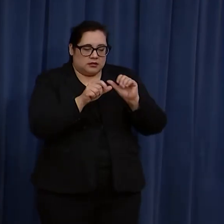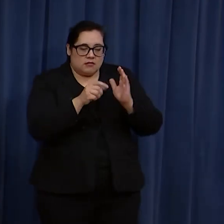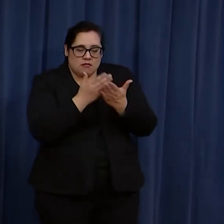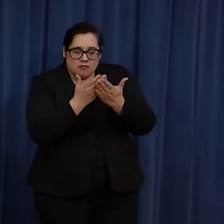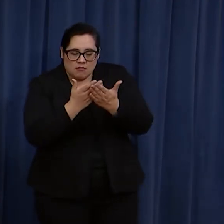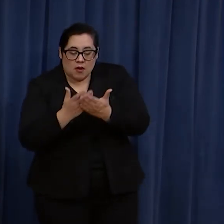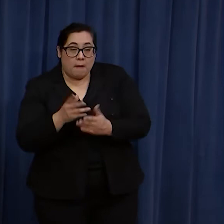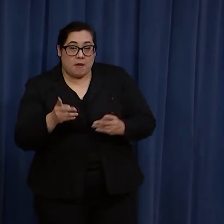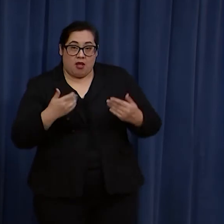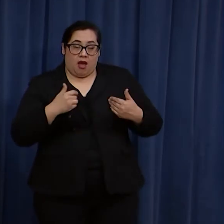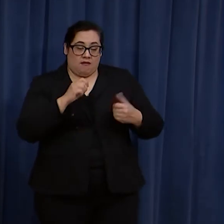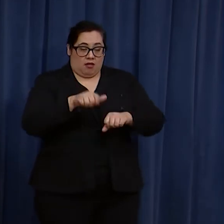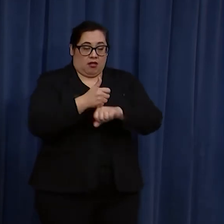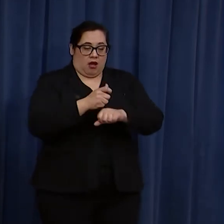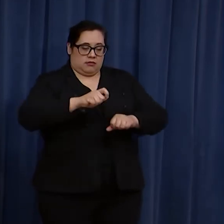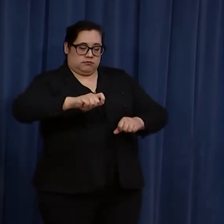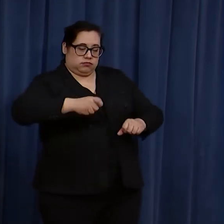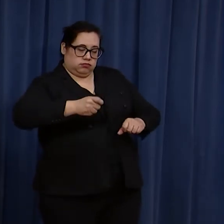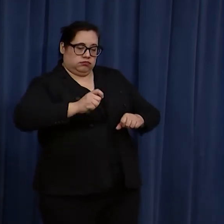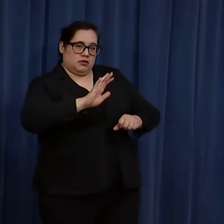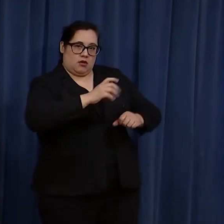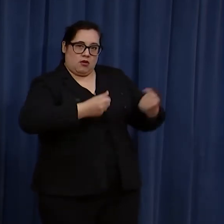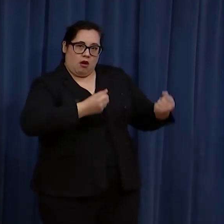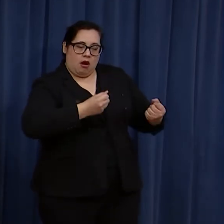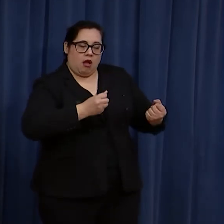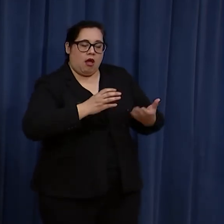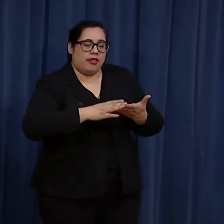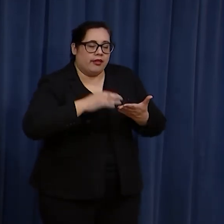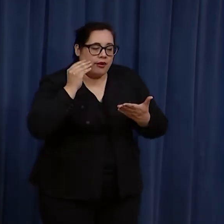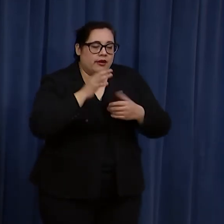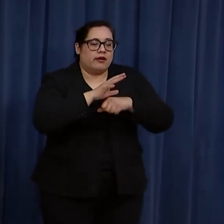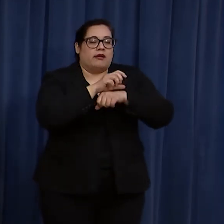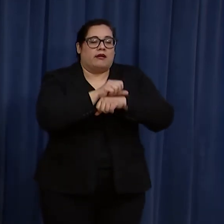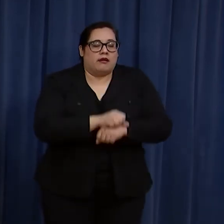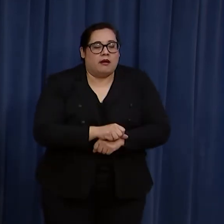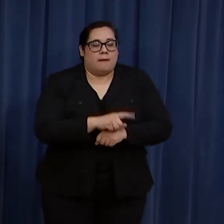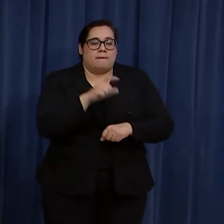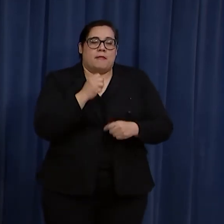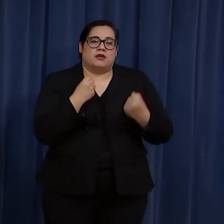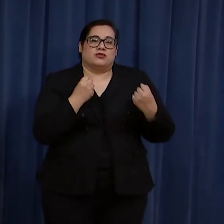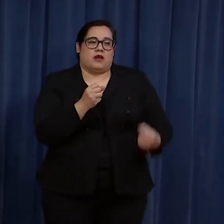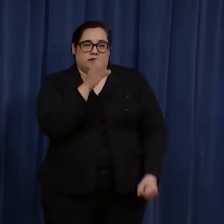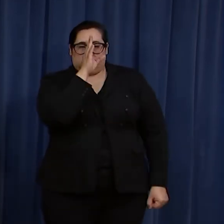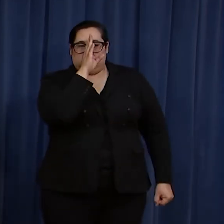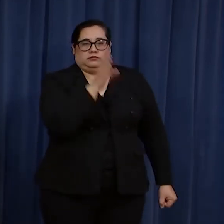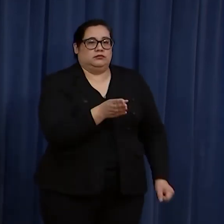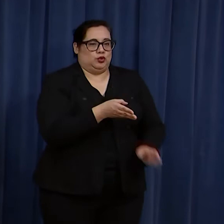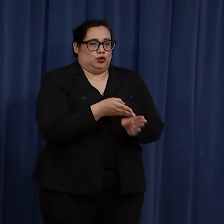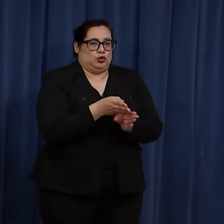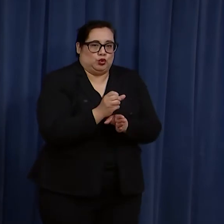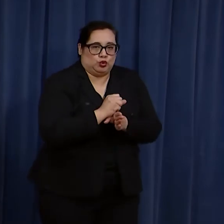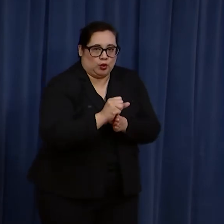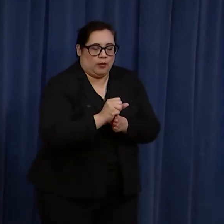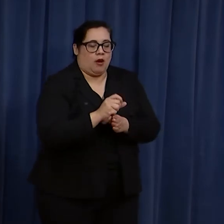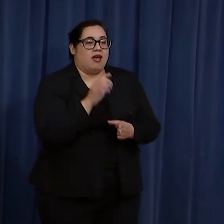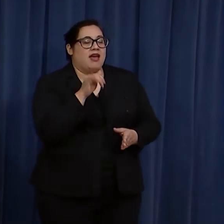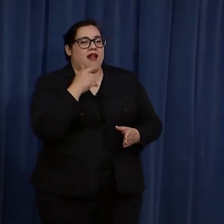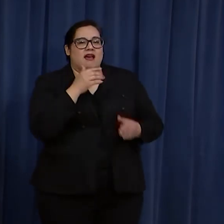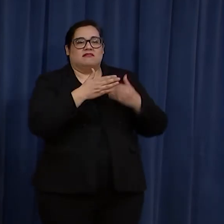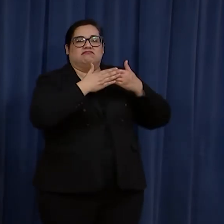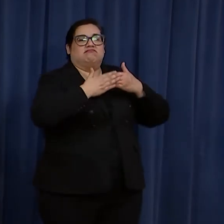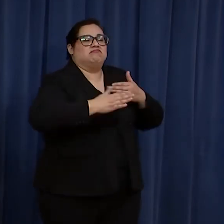ignition interlocks installed on their in their cars learn the habit of driving in a sober way. So this has a sustained